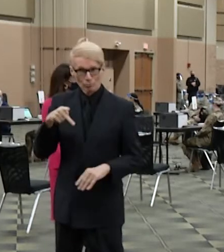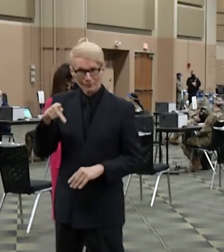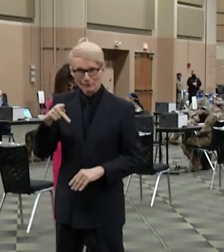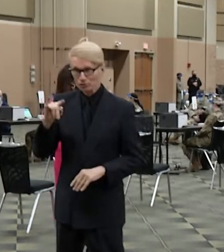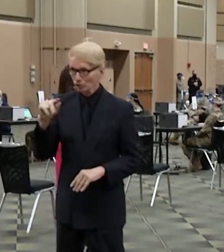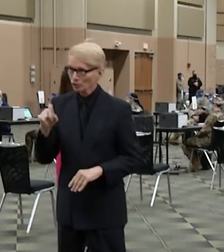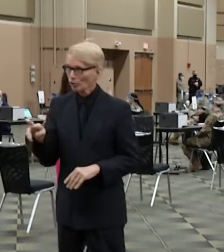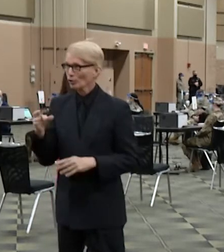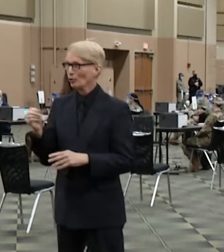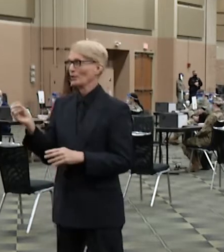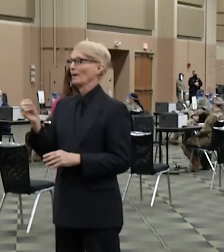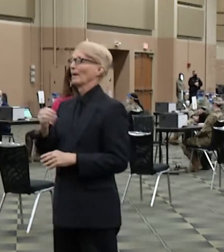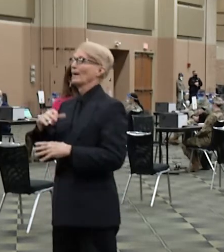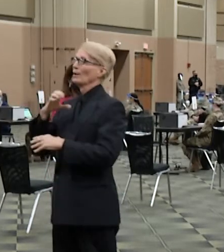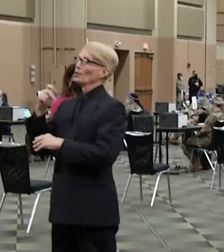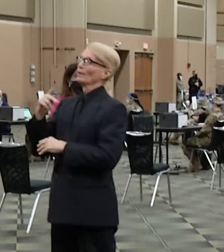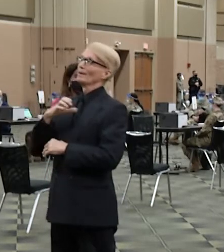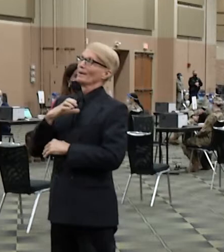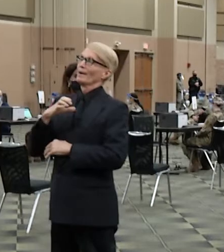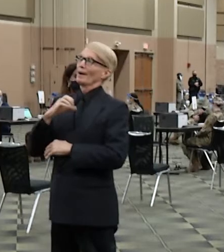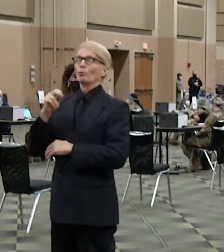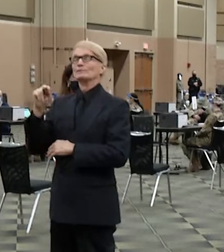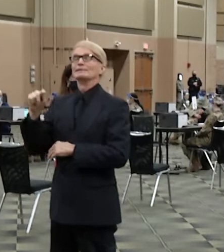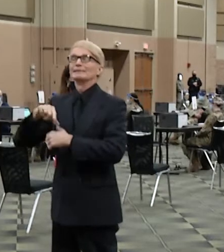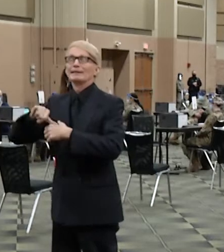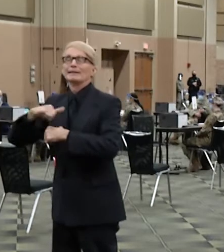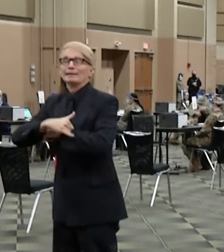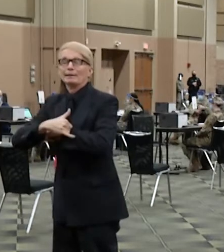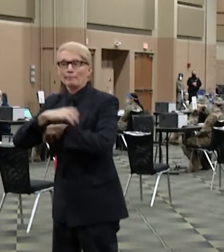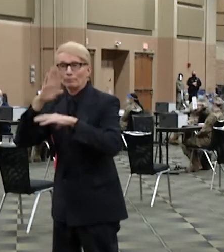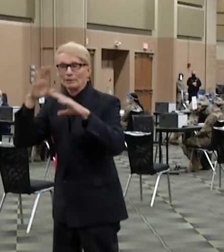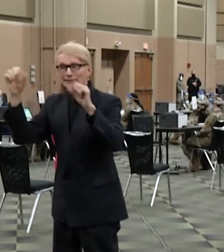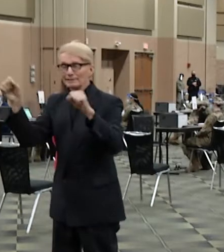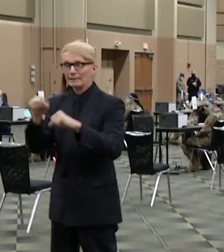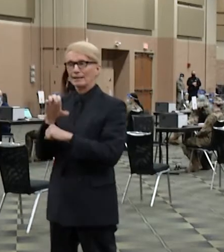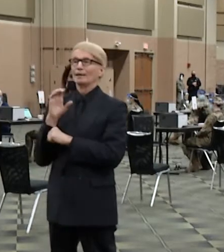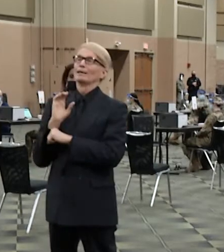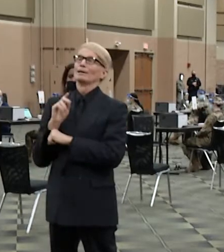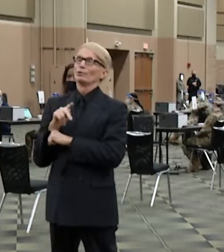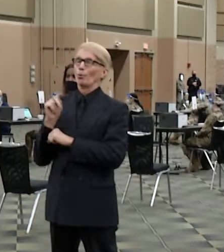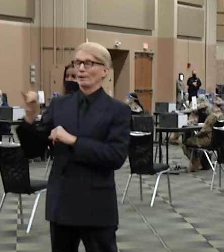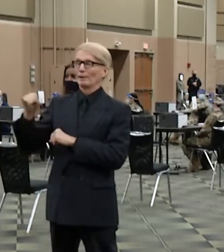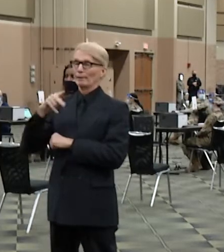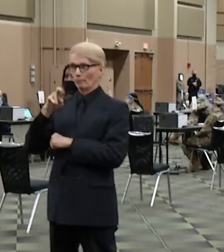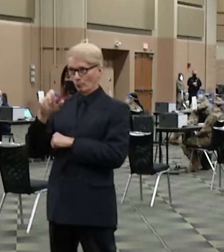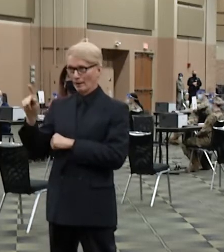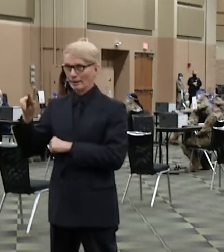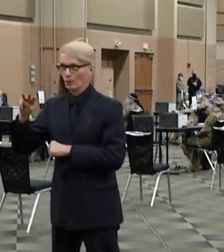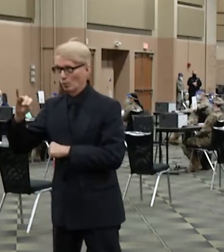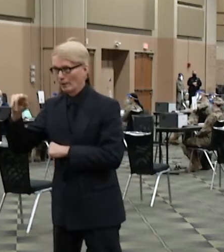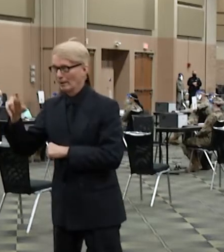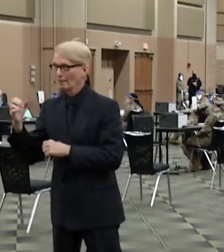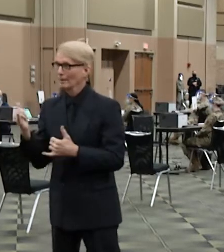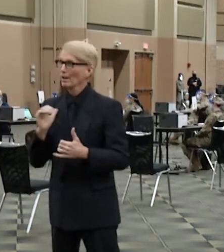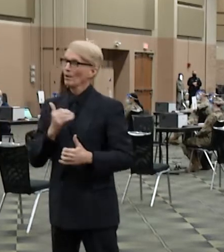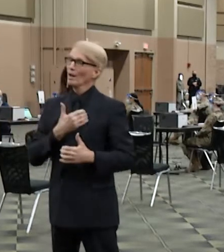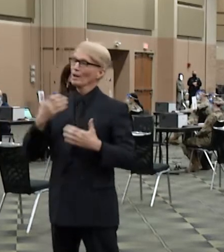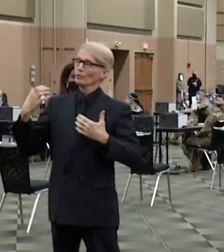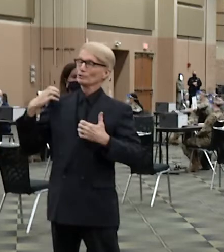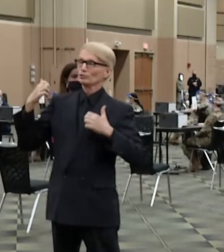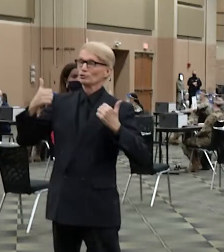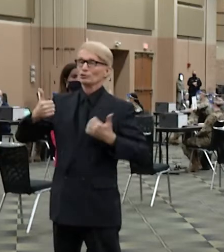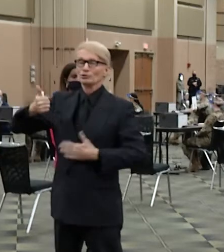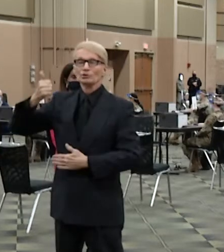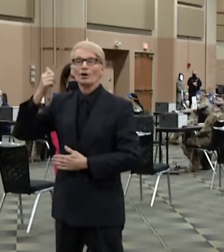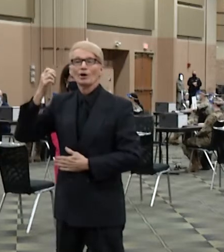President Preckwinkle for their leadership in making this possible. And it's my pleasure now to bring forward the chair of our Health and Hospitals Committee for Cook